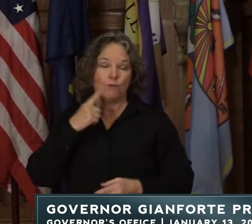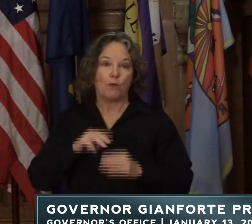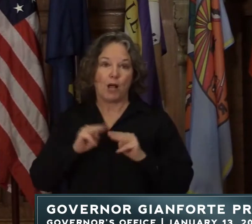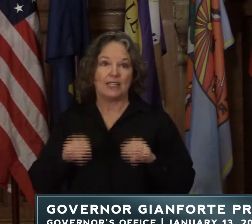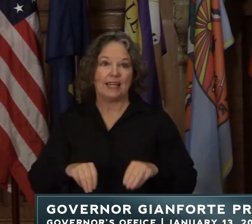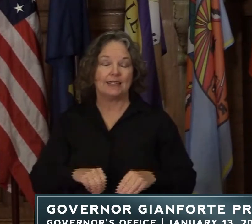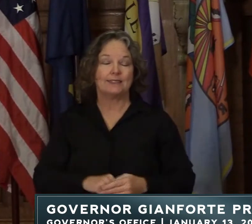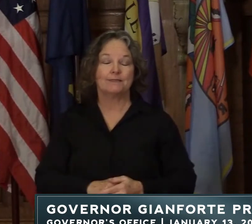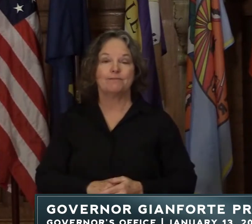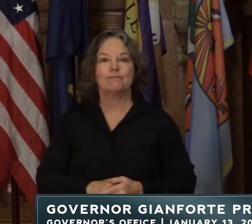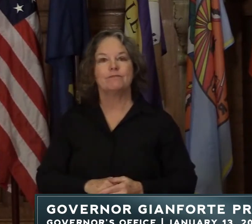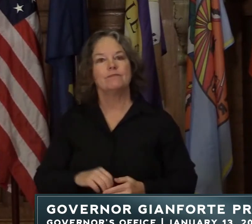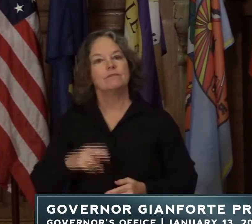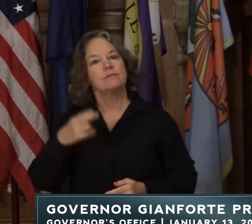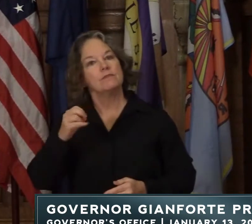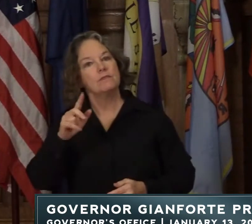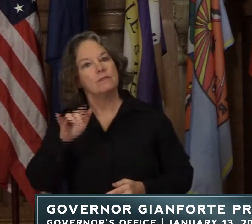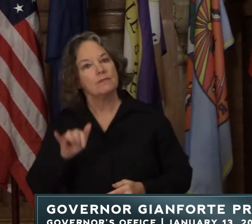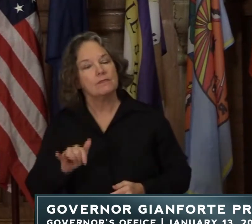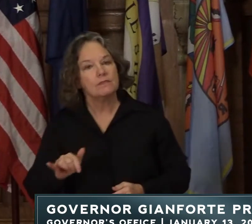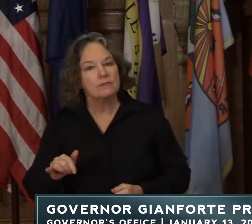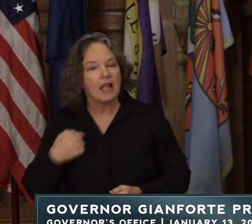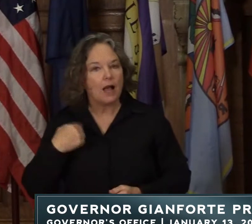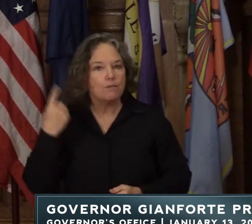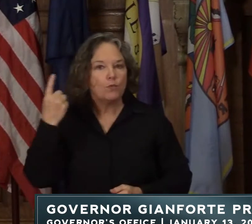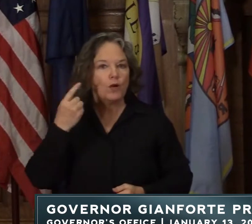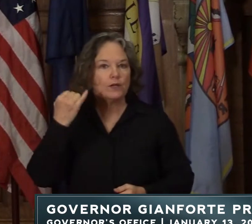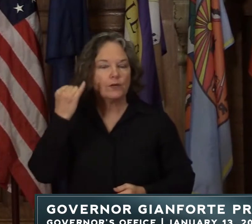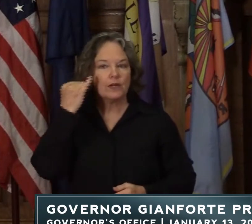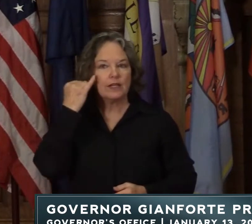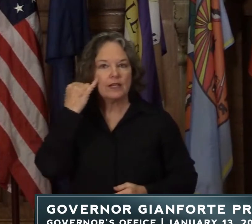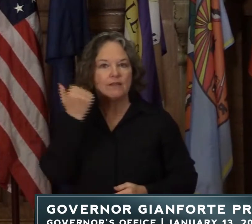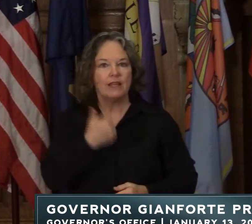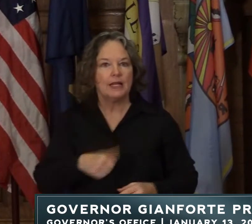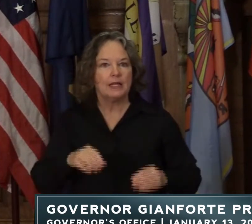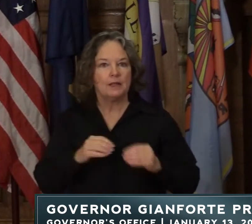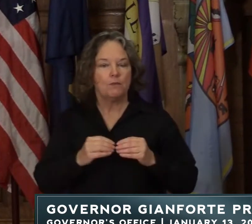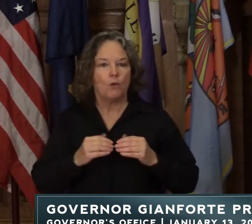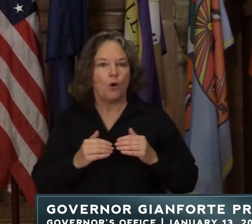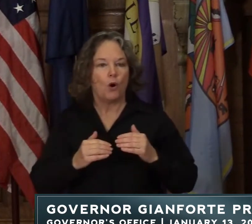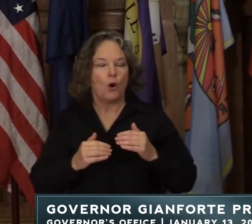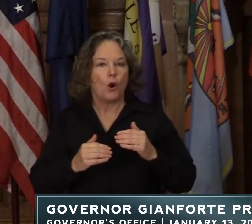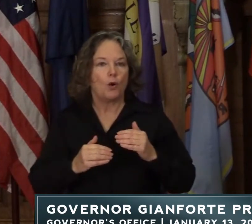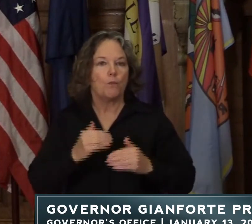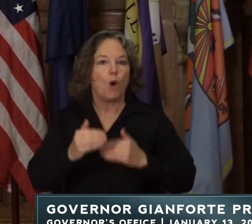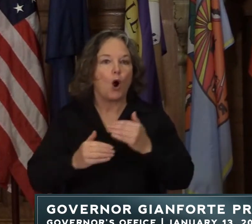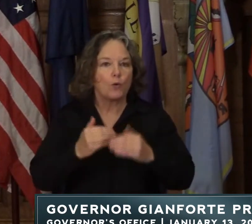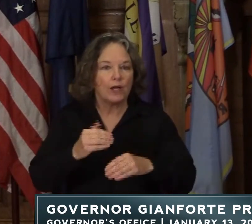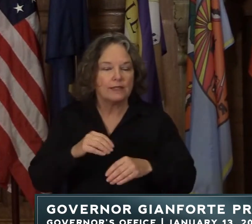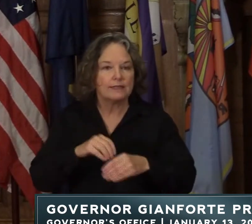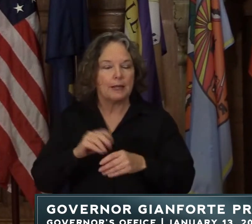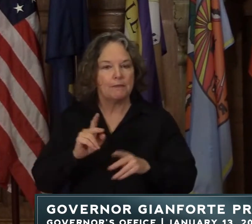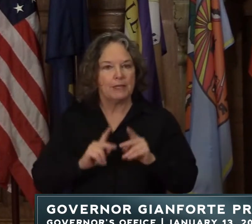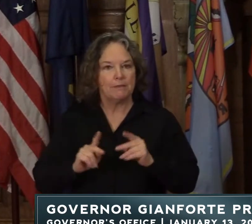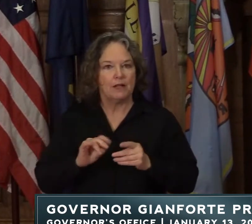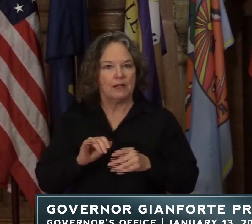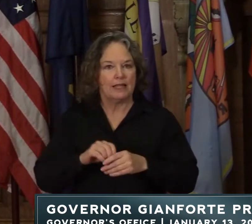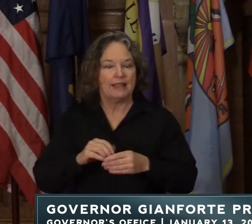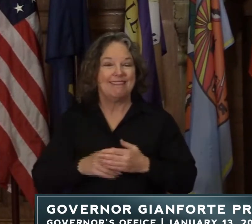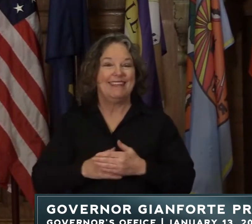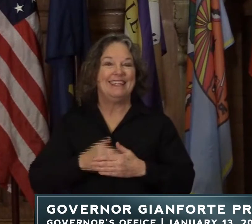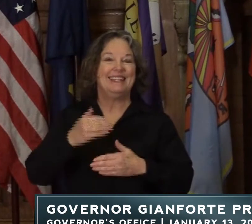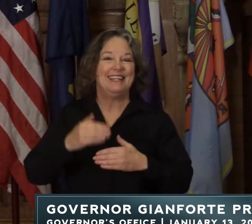Another question, Holly, you had another? I'm wondering if there's been any more progress on people who are in this, the next phase we're going into, and